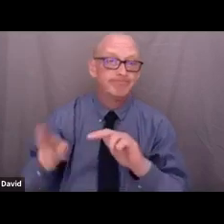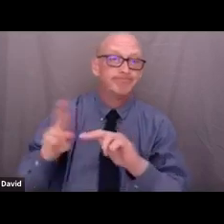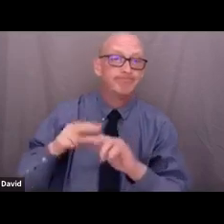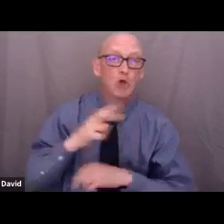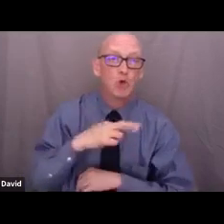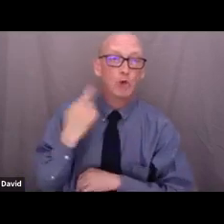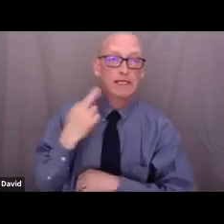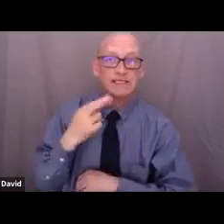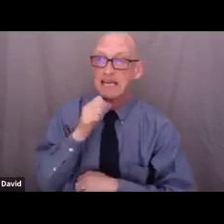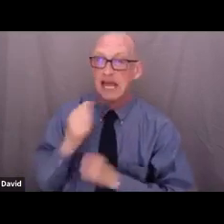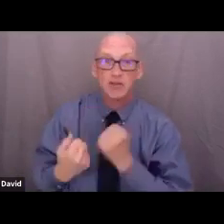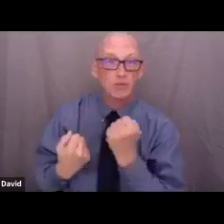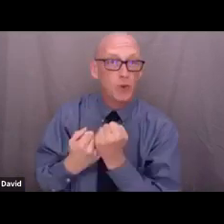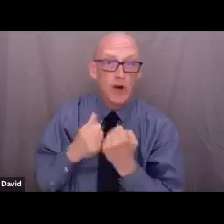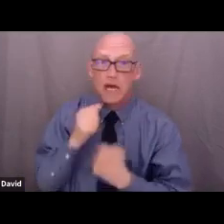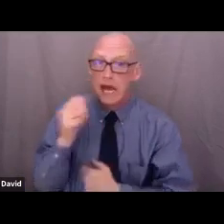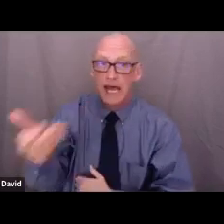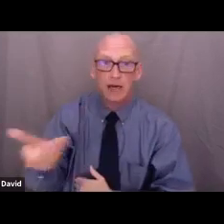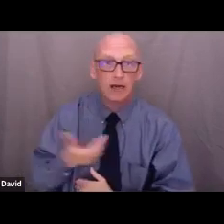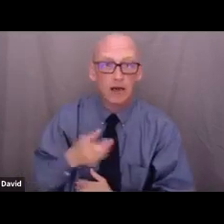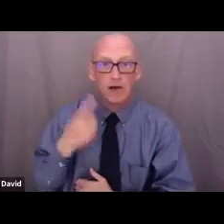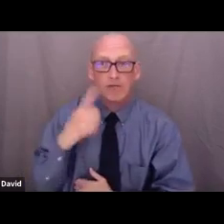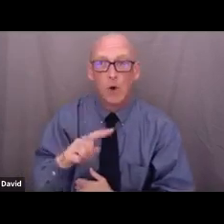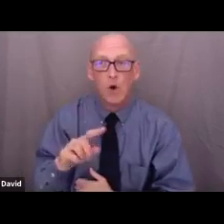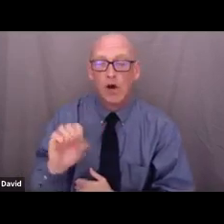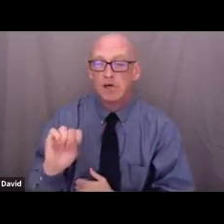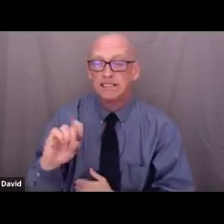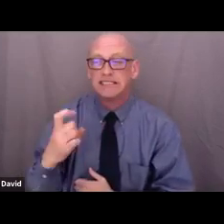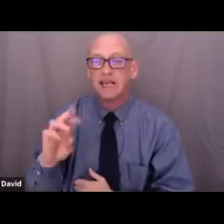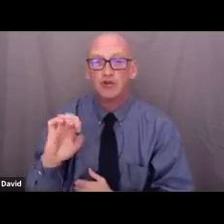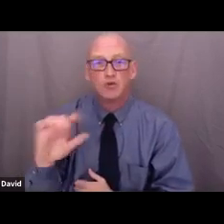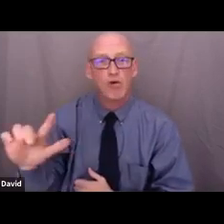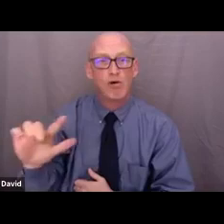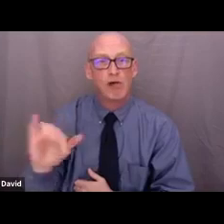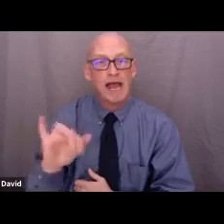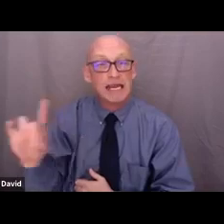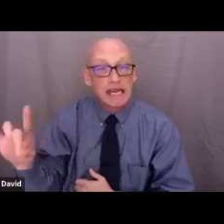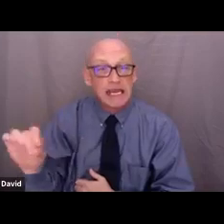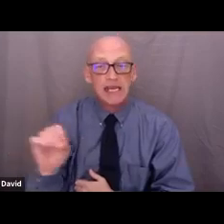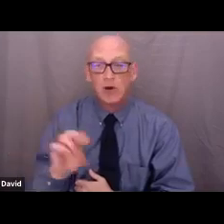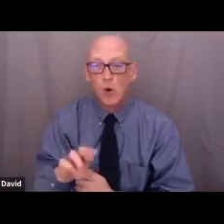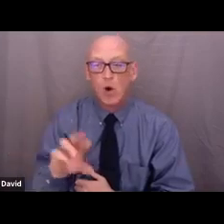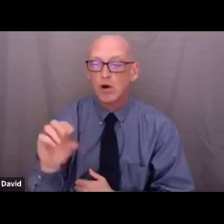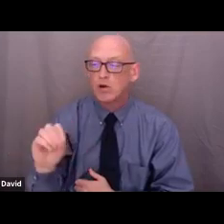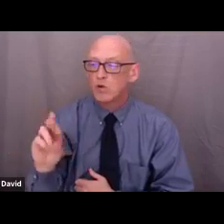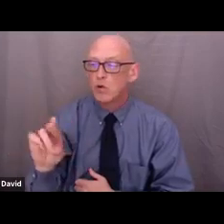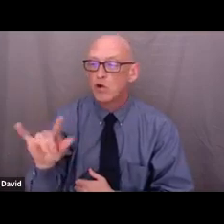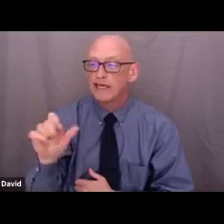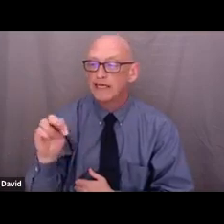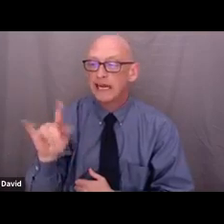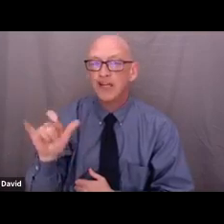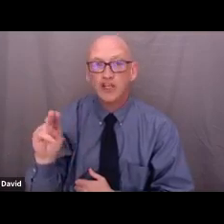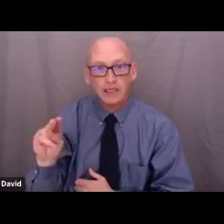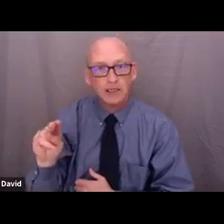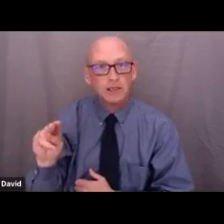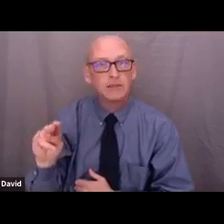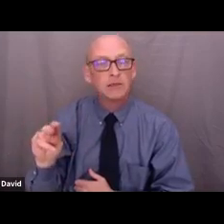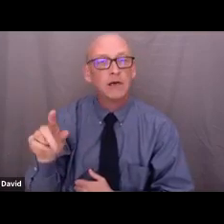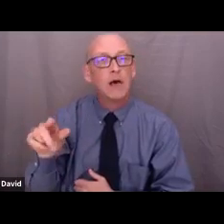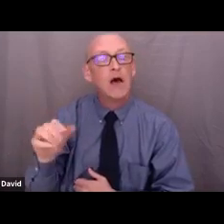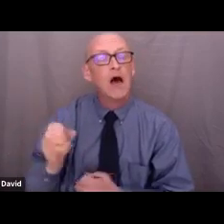or welcome for their sexual identity or orientation. So a lot of our youth